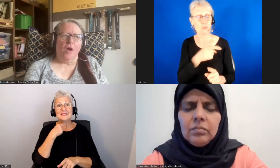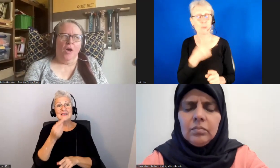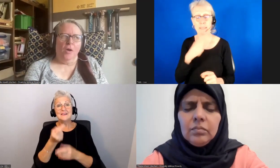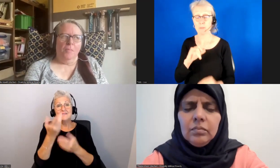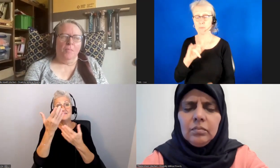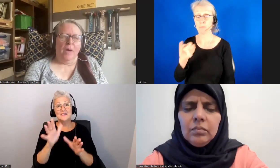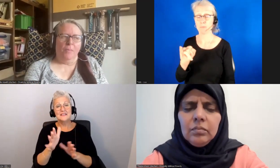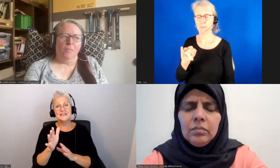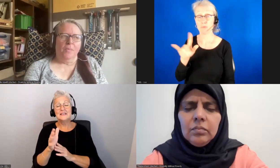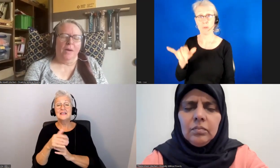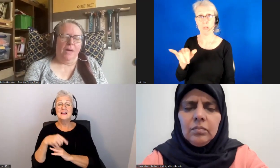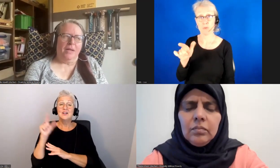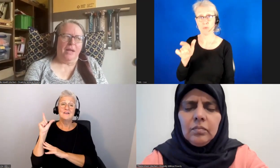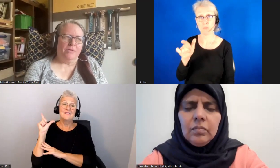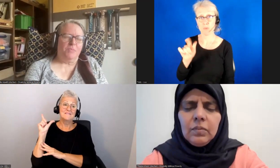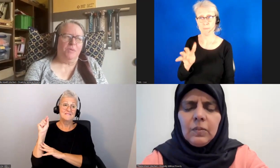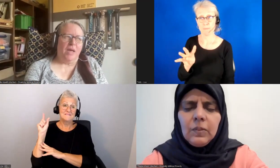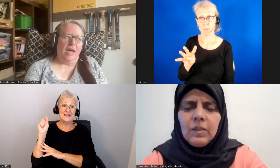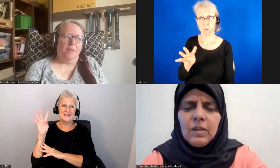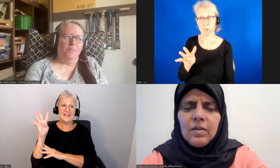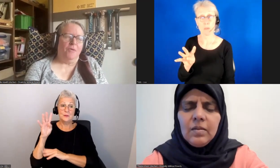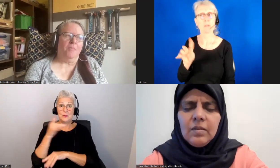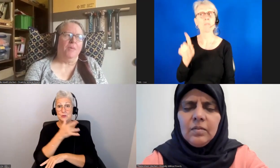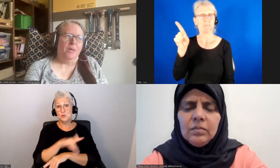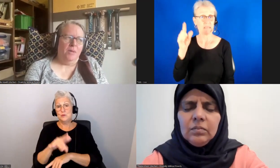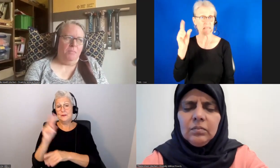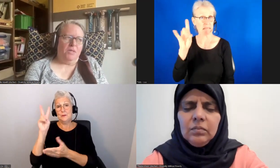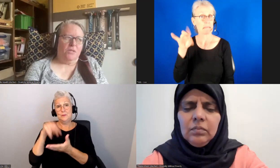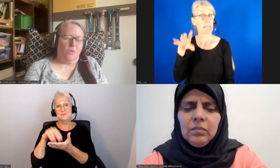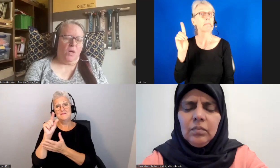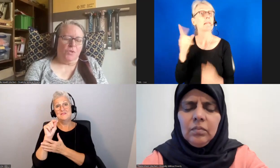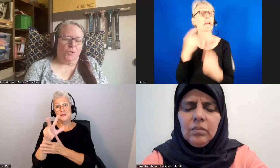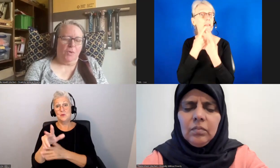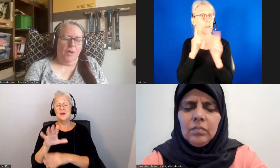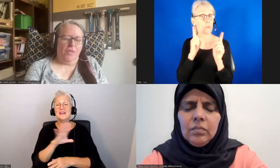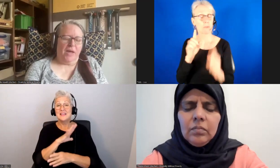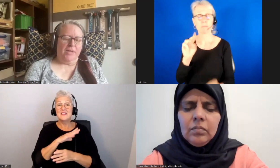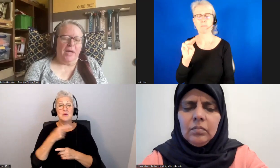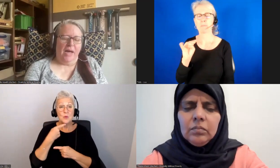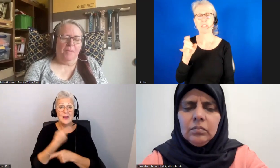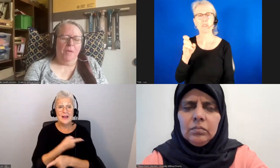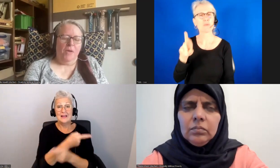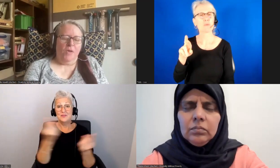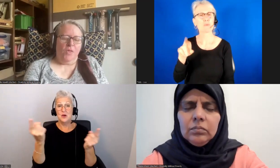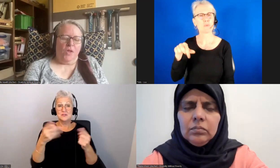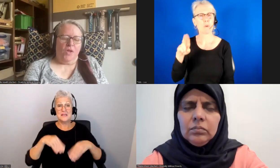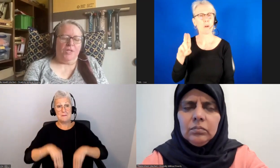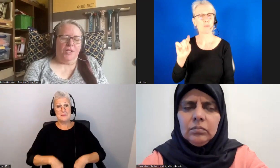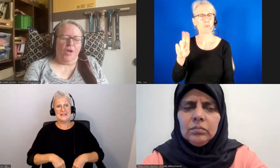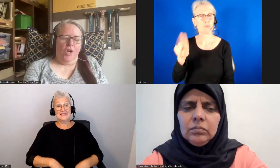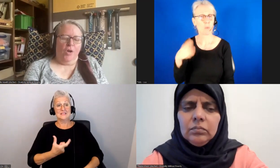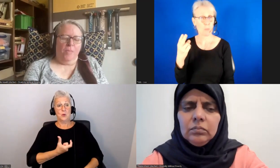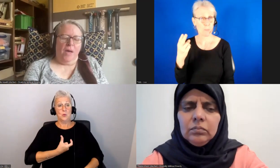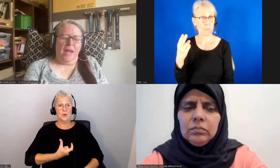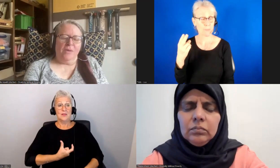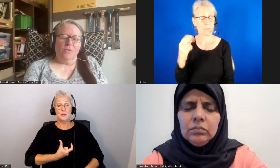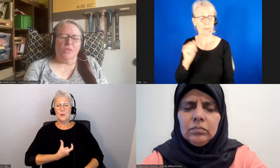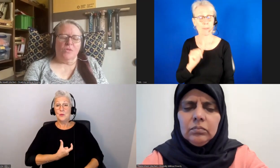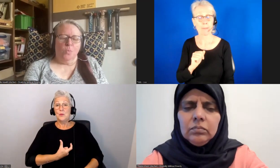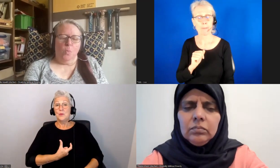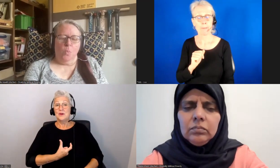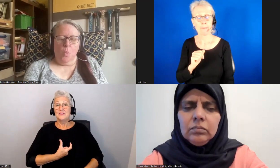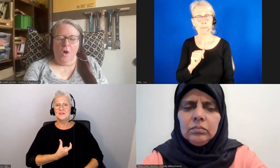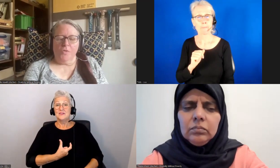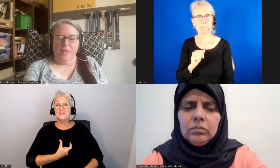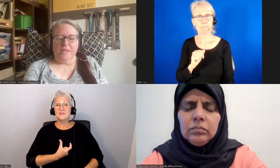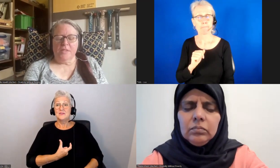24th, an announcement came from Minister Qualtrough at that time that